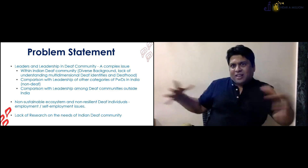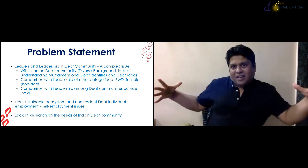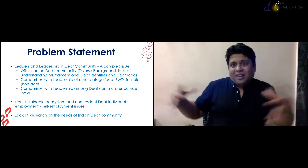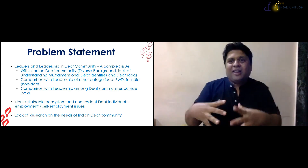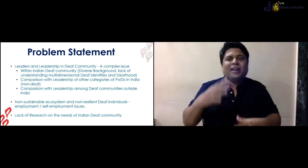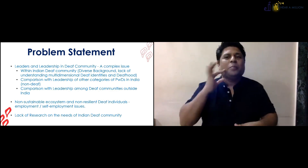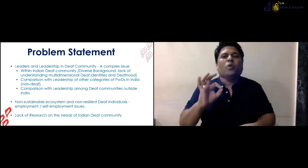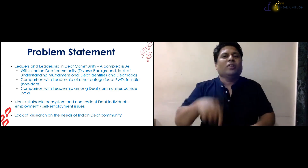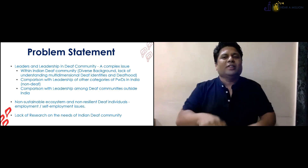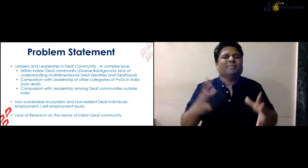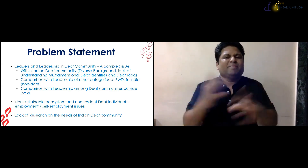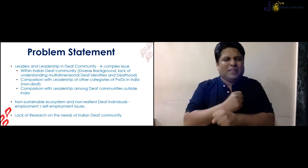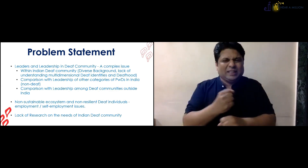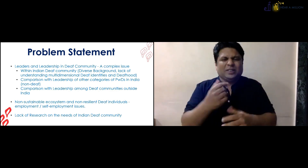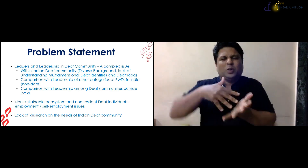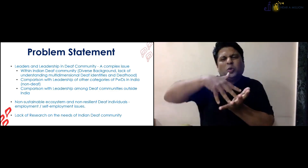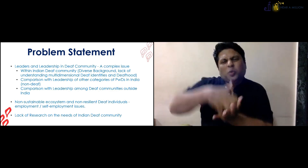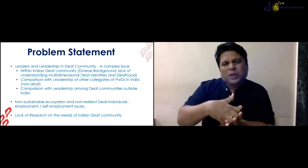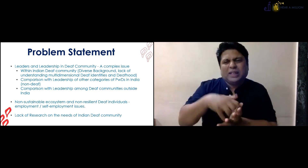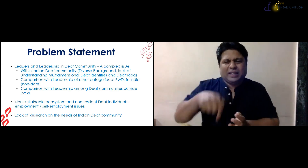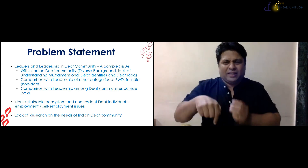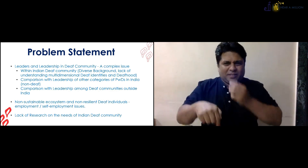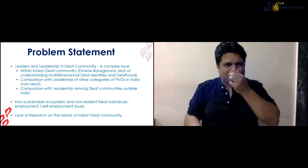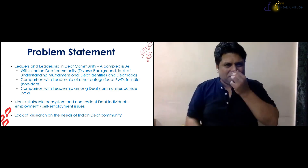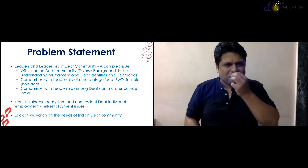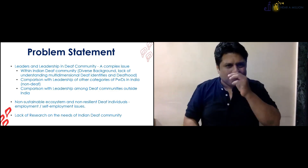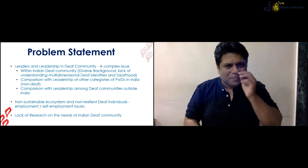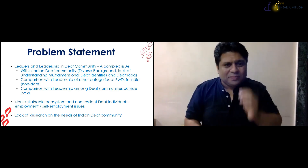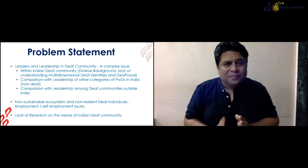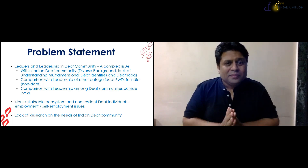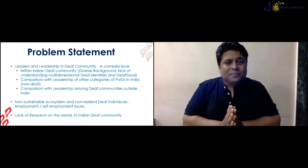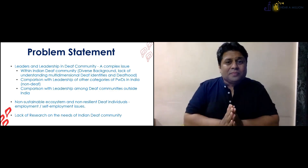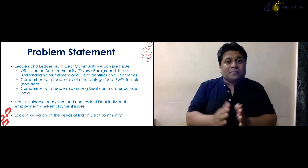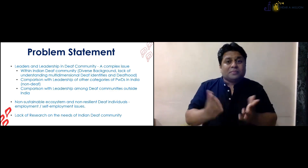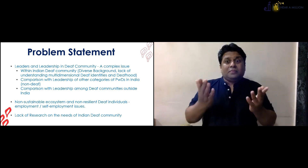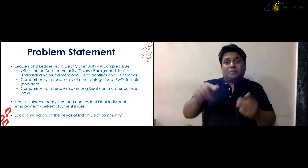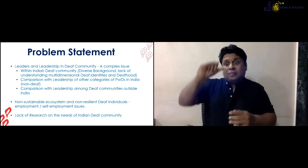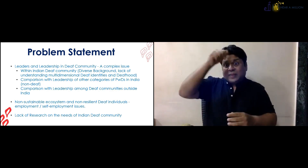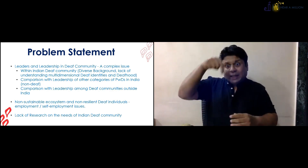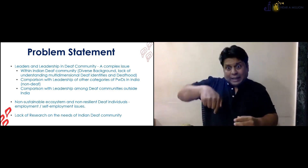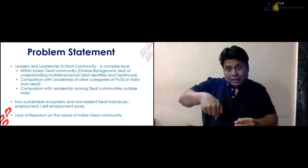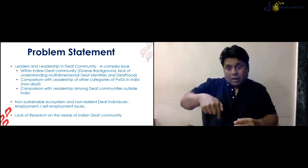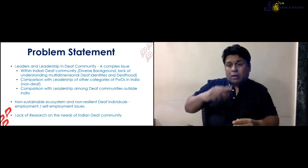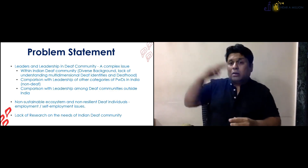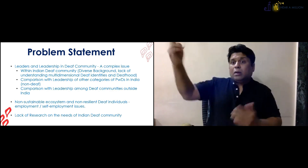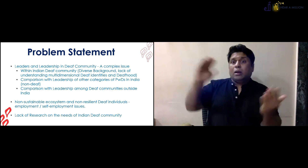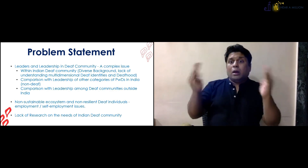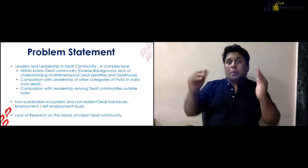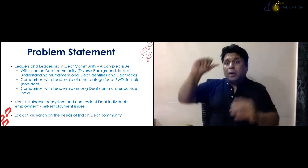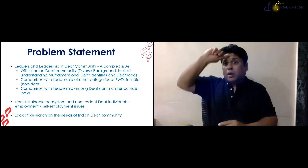forward together, right? It's the important thing is to identify what are the weaknesses and what are the